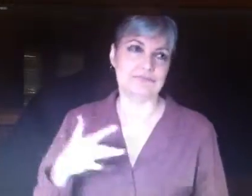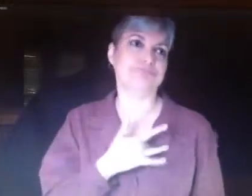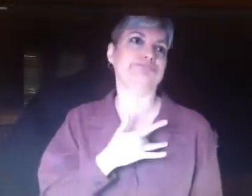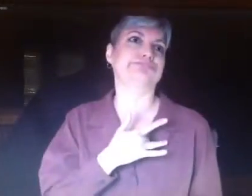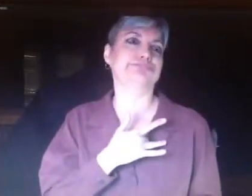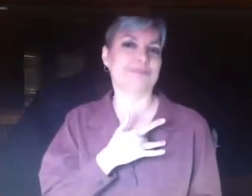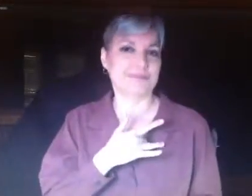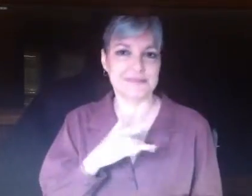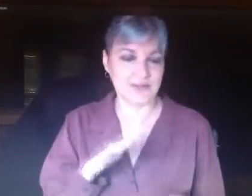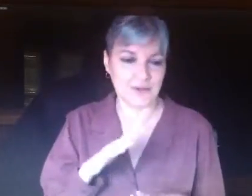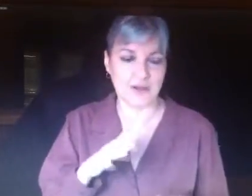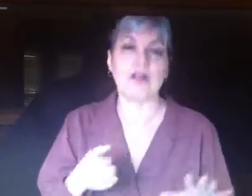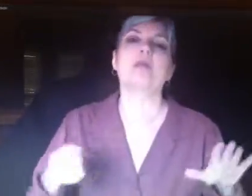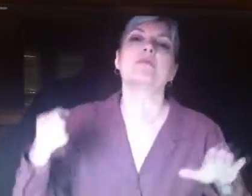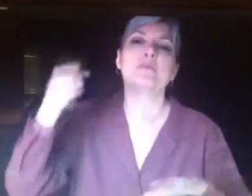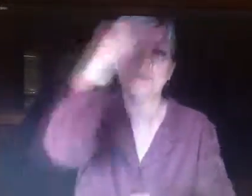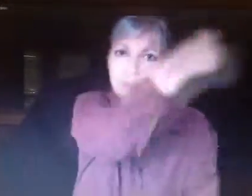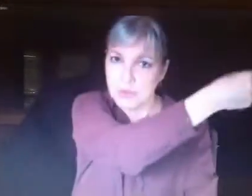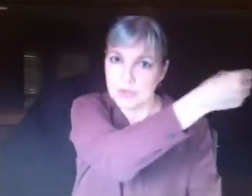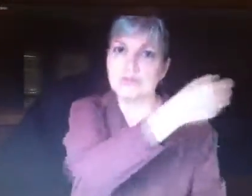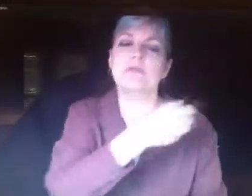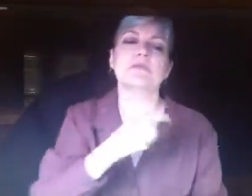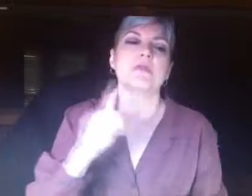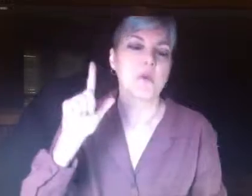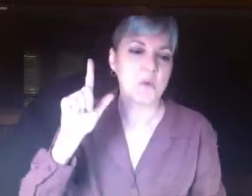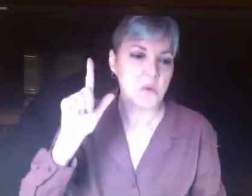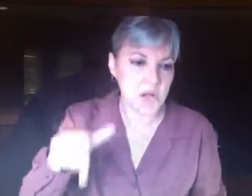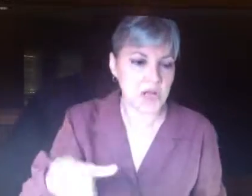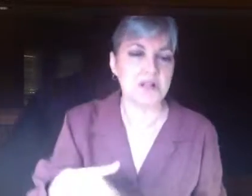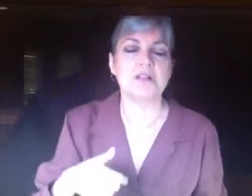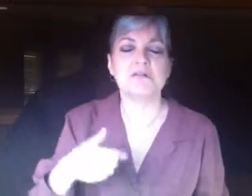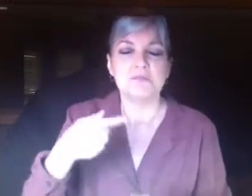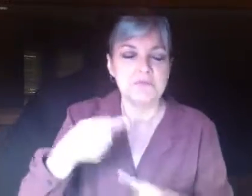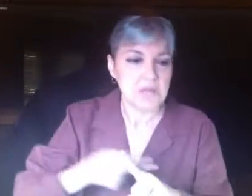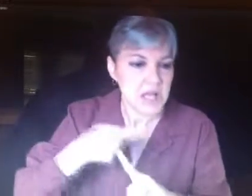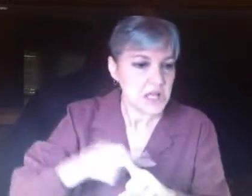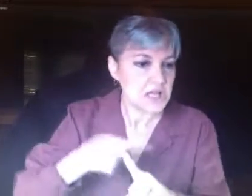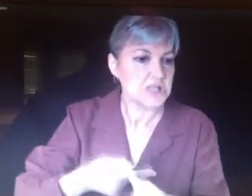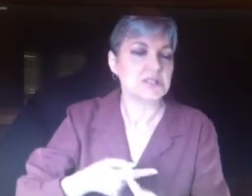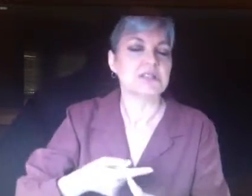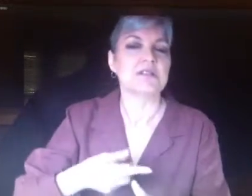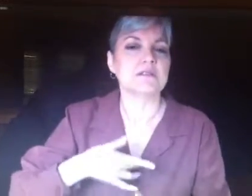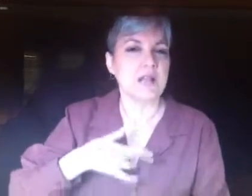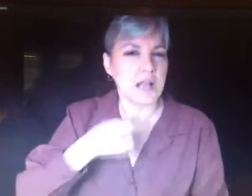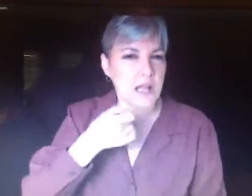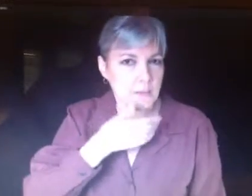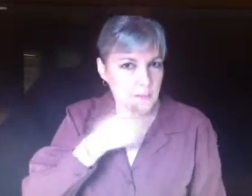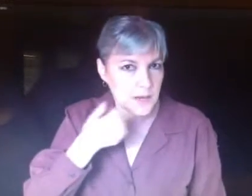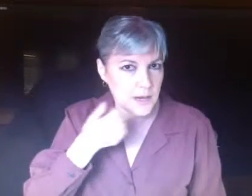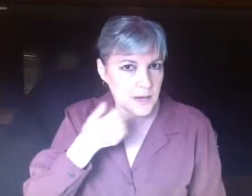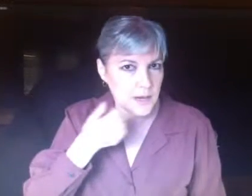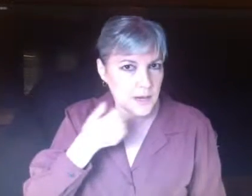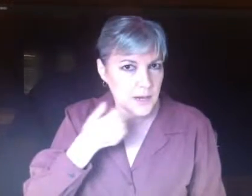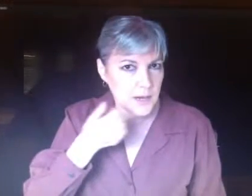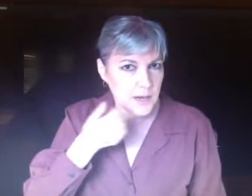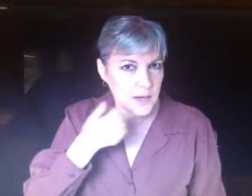And every time I would see her collar, it struck me. I would get so upset. So I decided that it would be best if I put